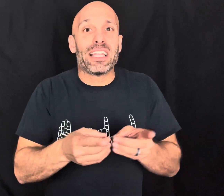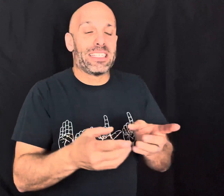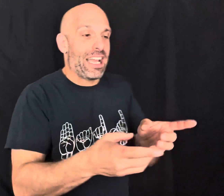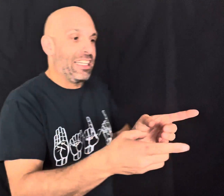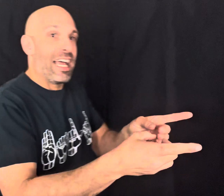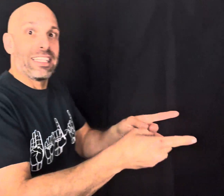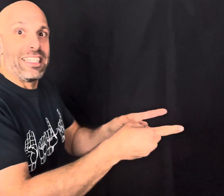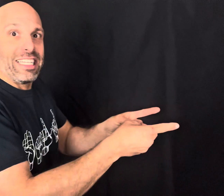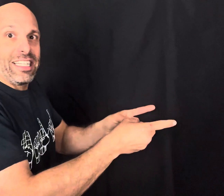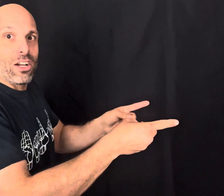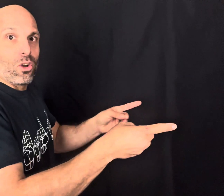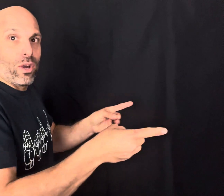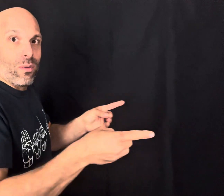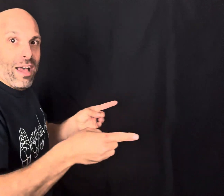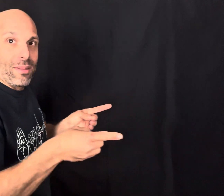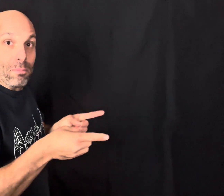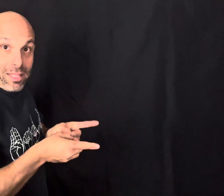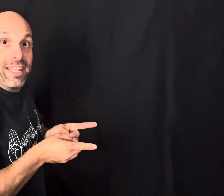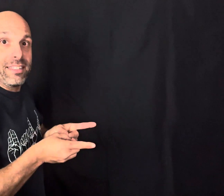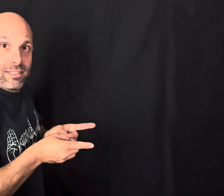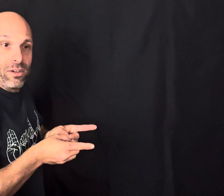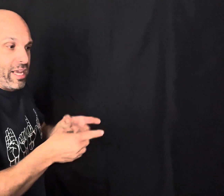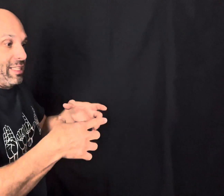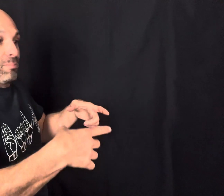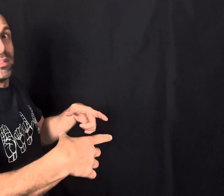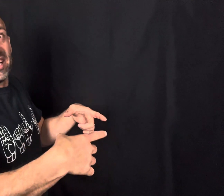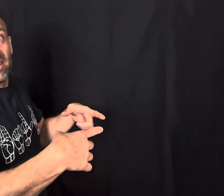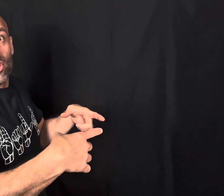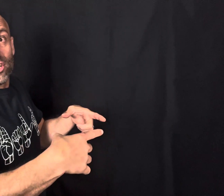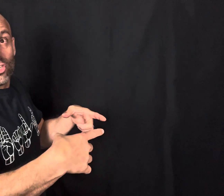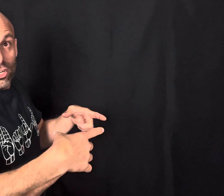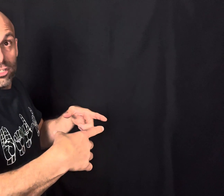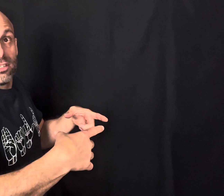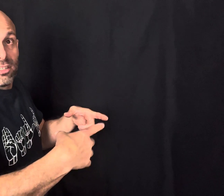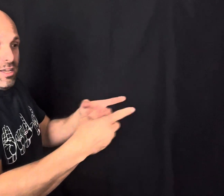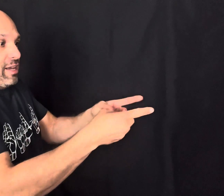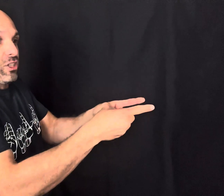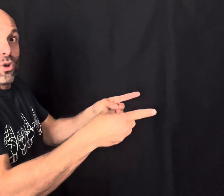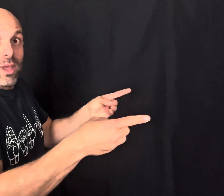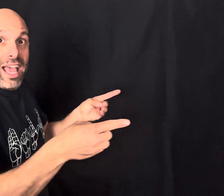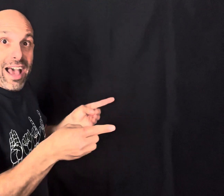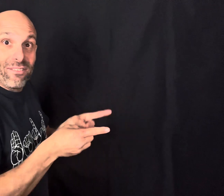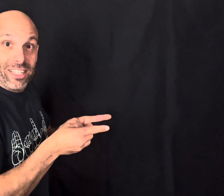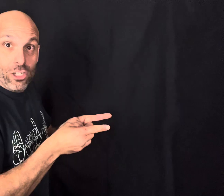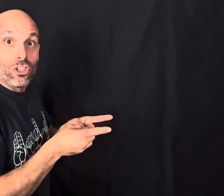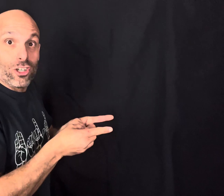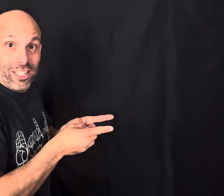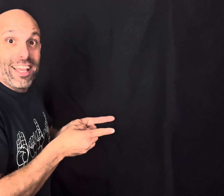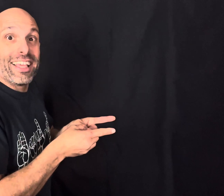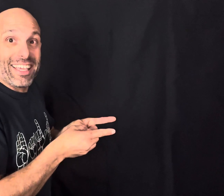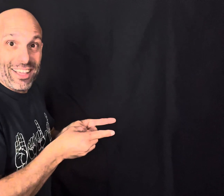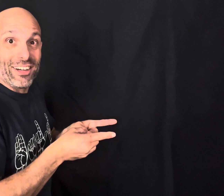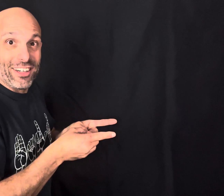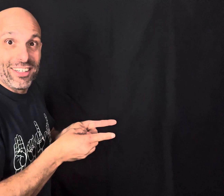kind of like the D's are going around the plate. Okay, the plate is our dessert. And so we have dessert here,